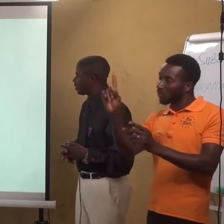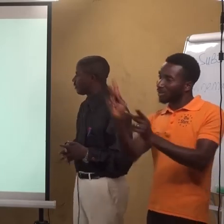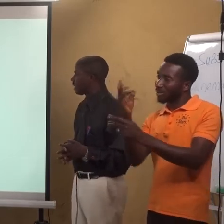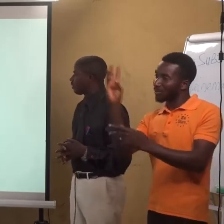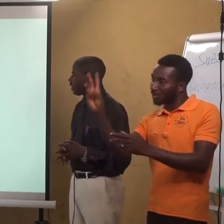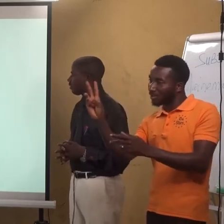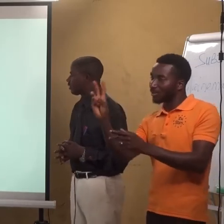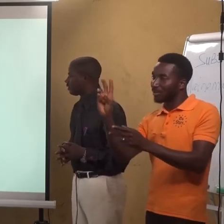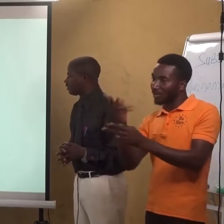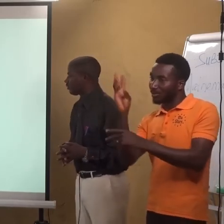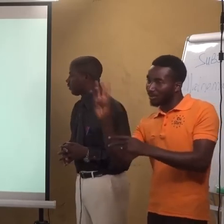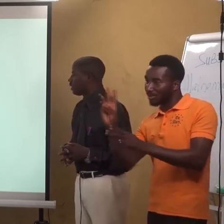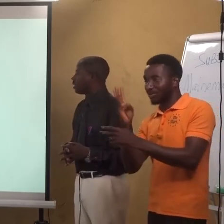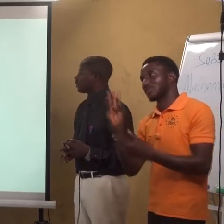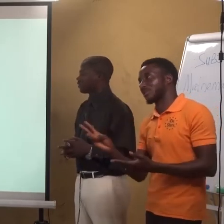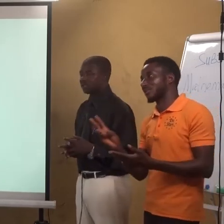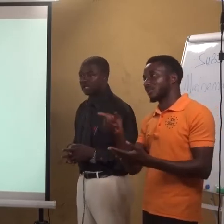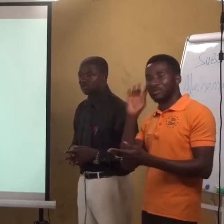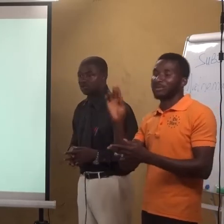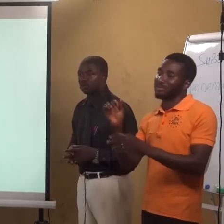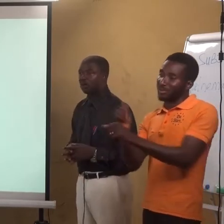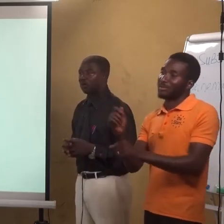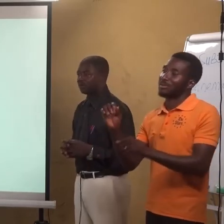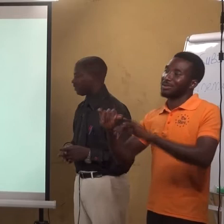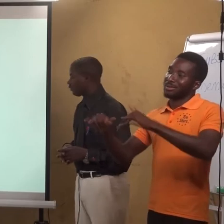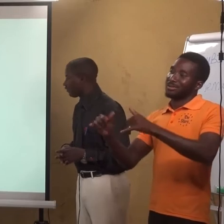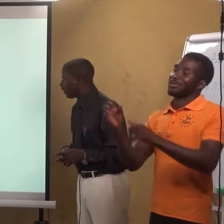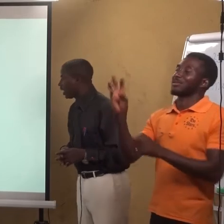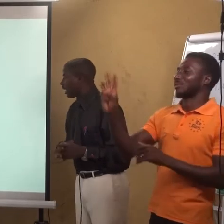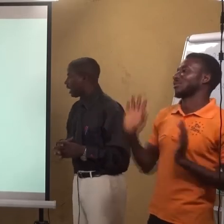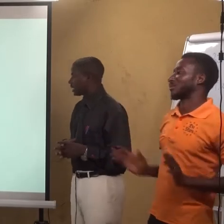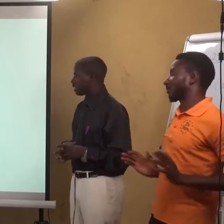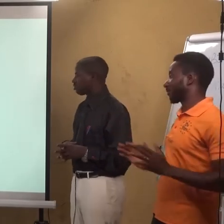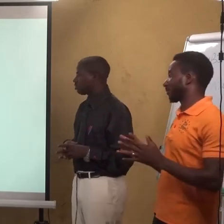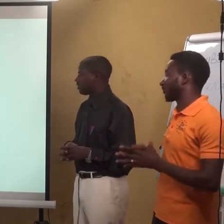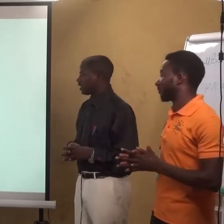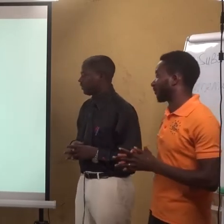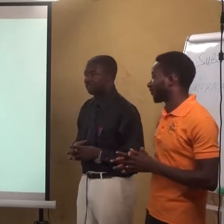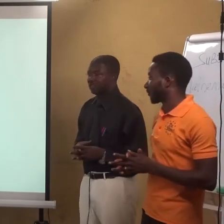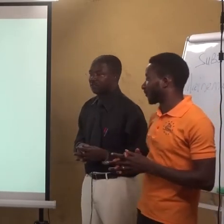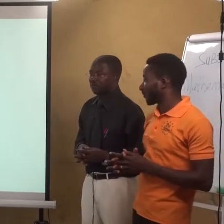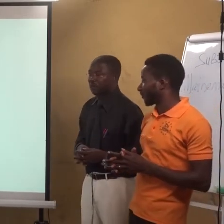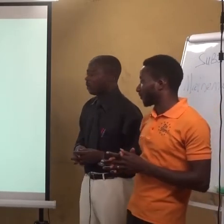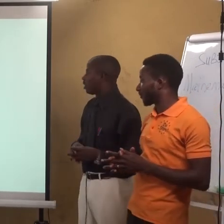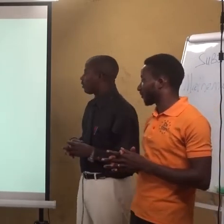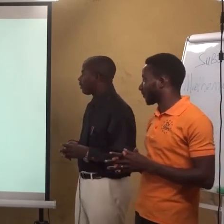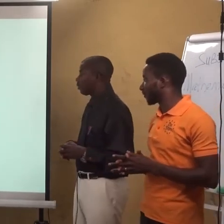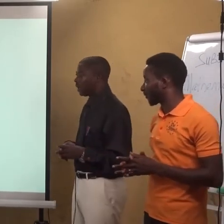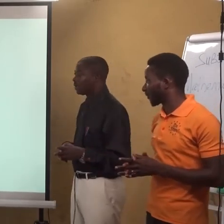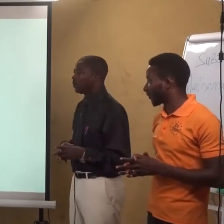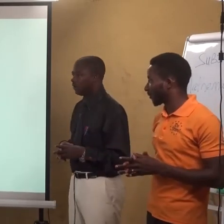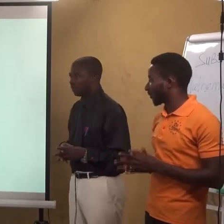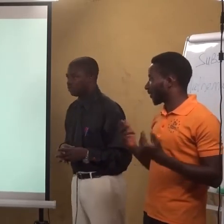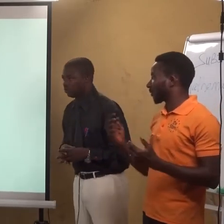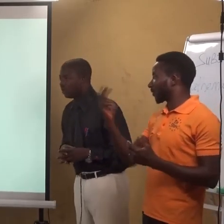32 multiplying 1 over 64, which is 32 over 64. And 32 divided by 64 will be